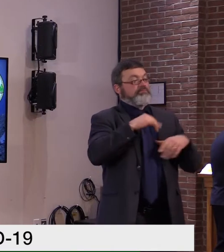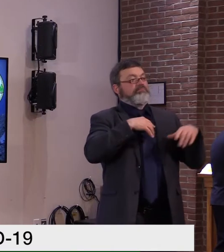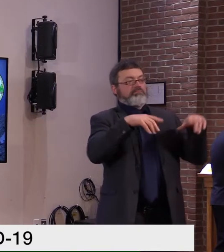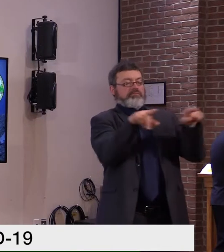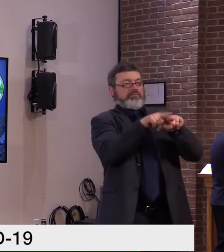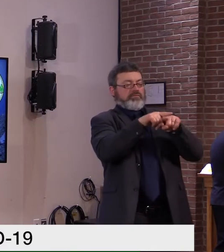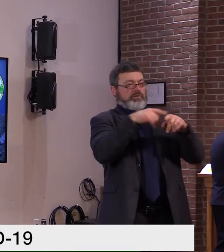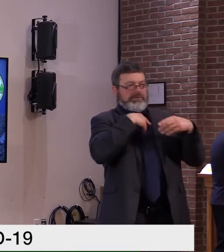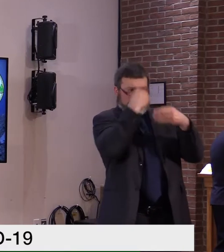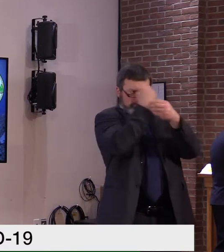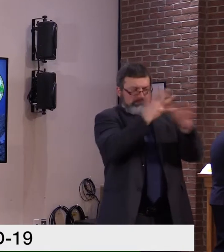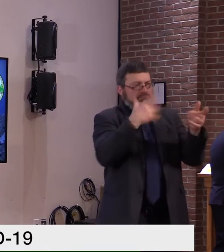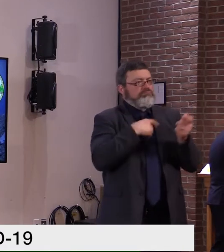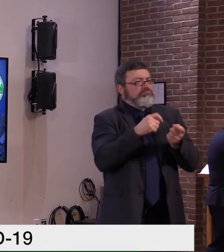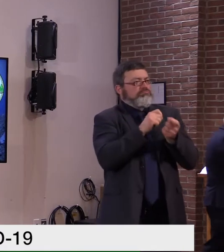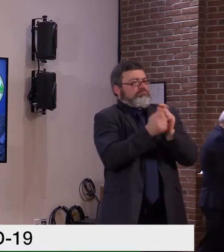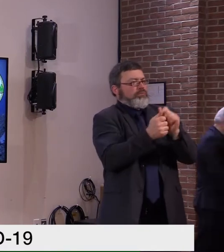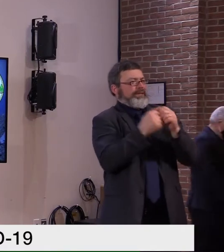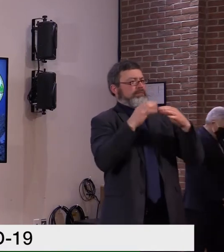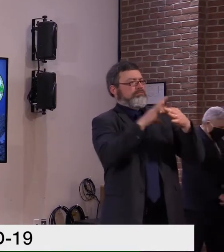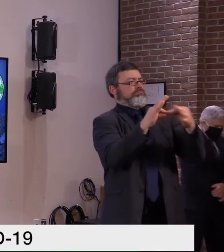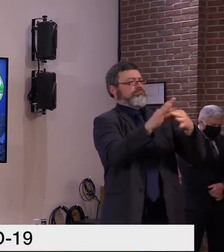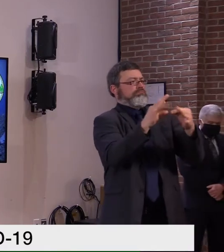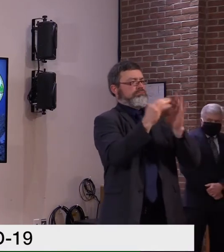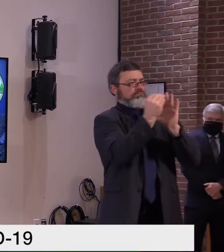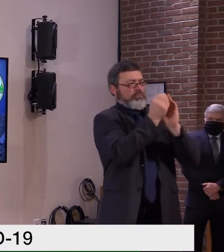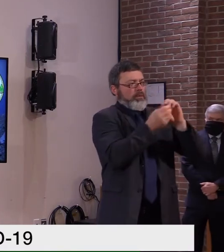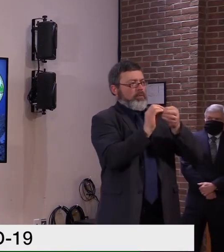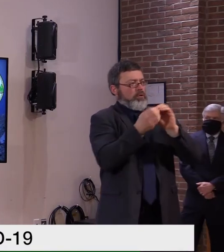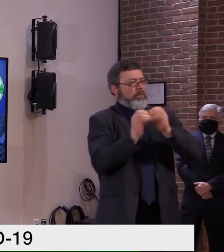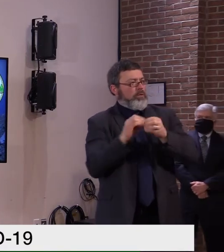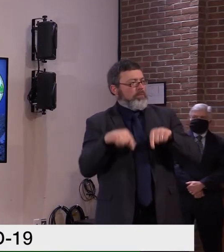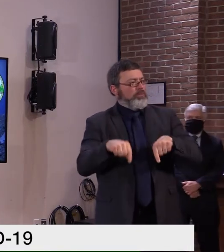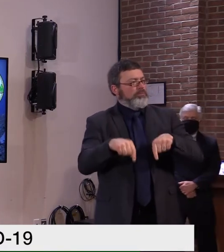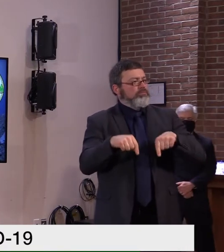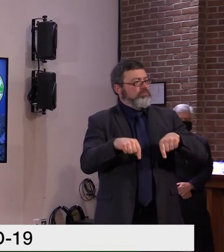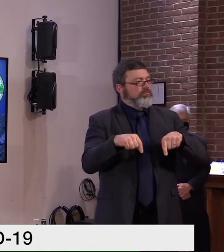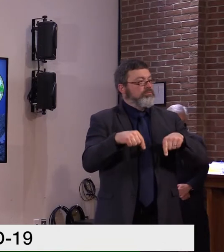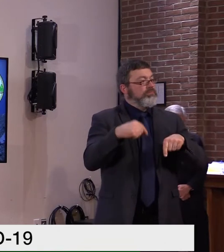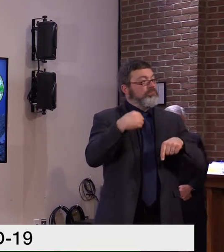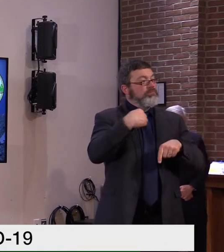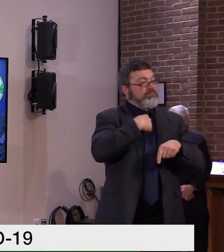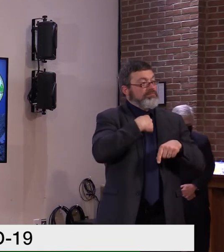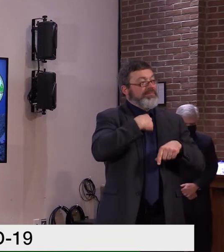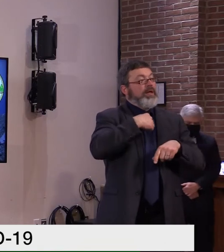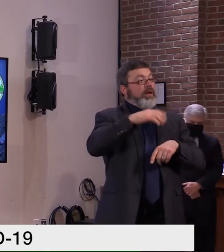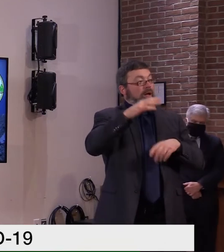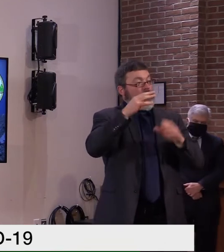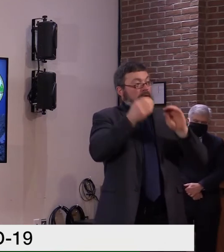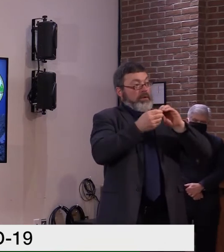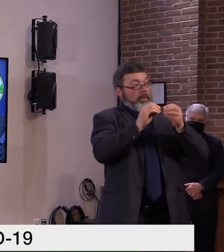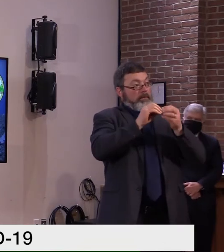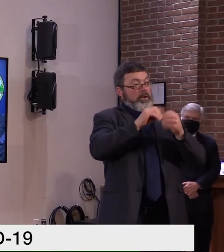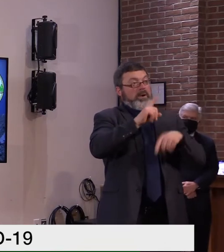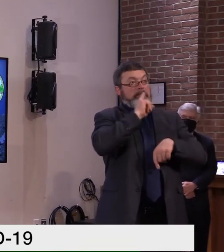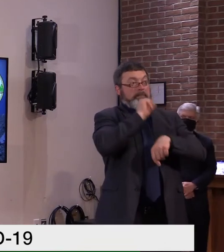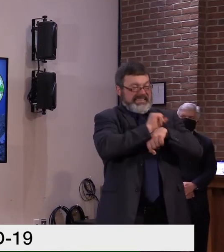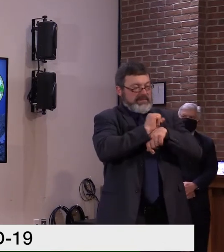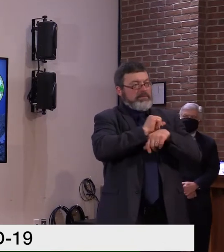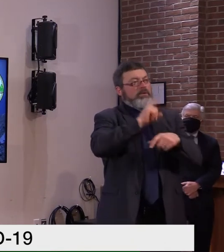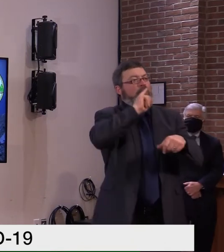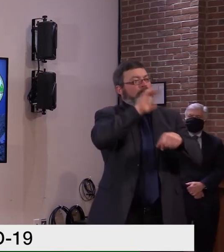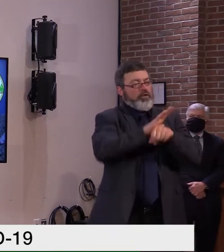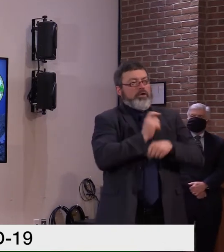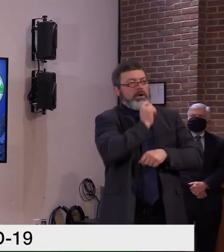COVID-19 we report currently only includes cases confirmed by PCR testing. Starting Wednesday, our